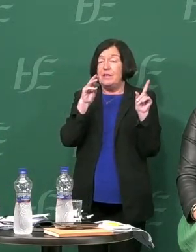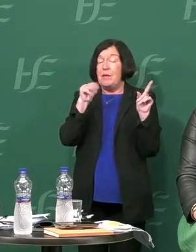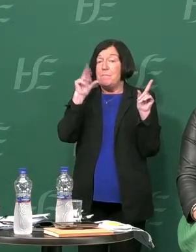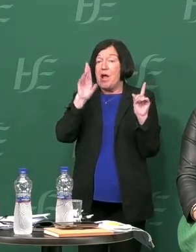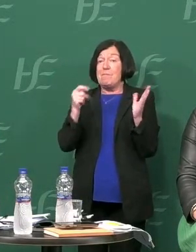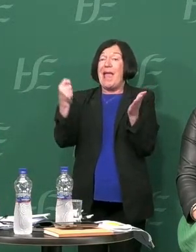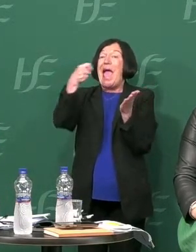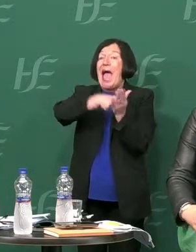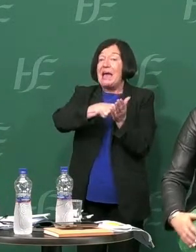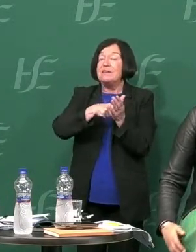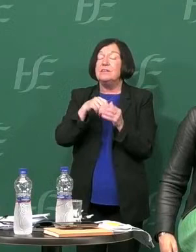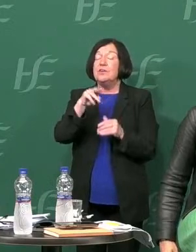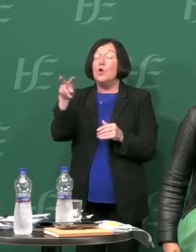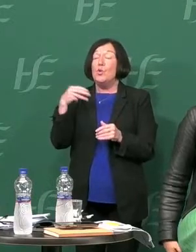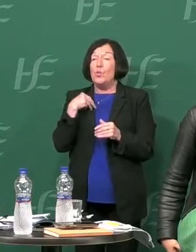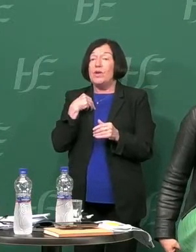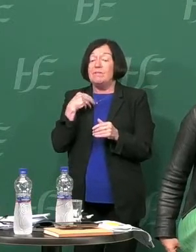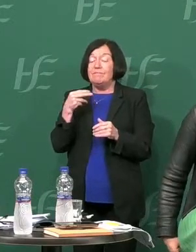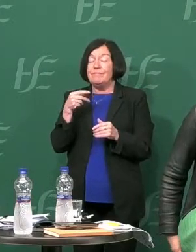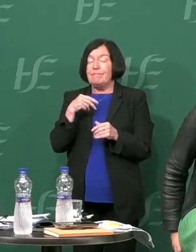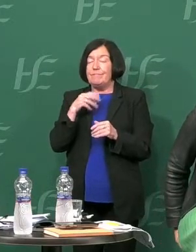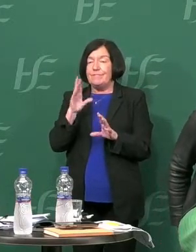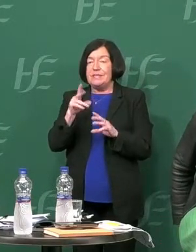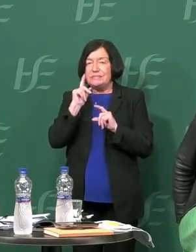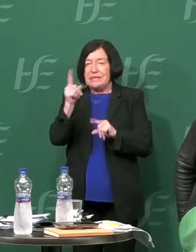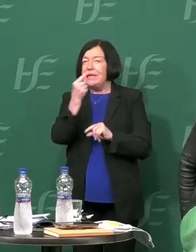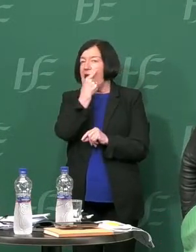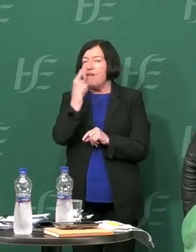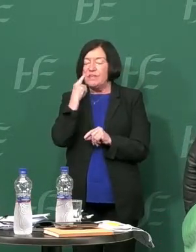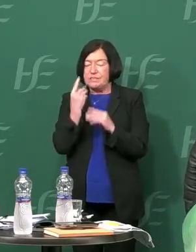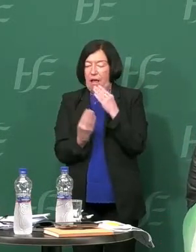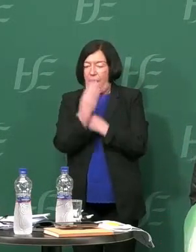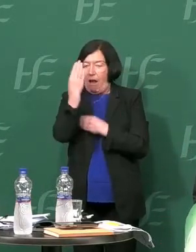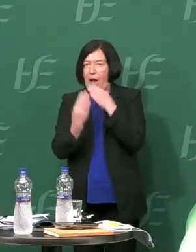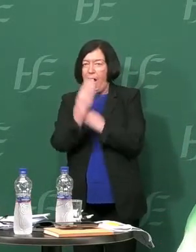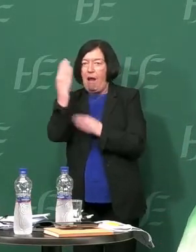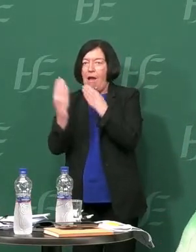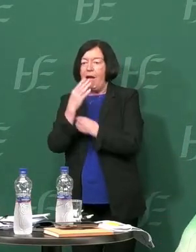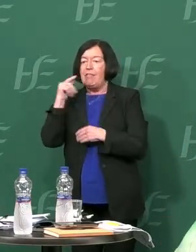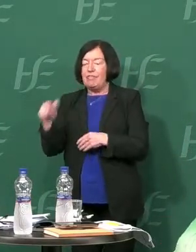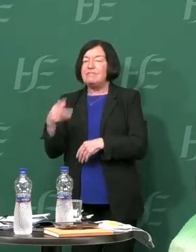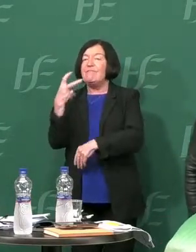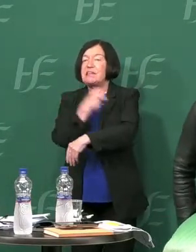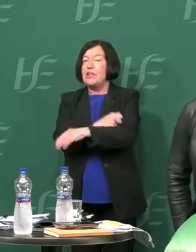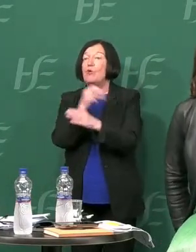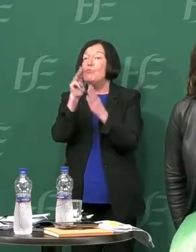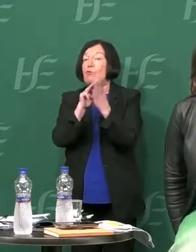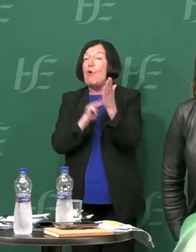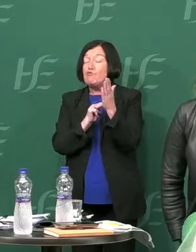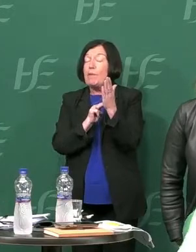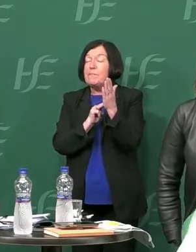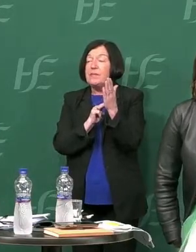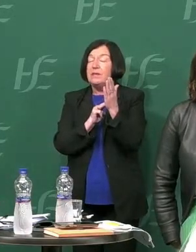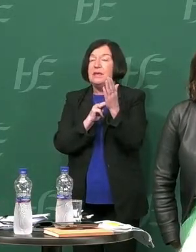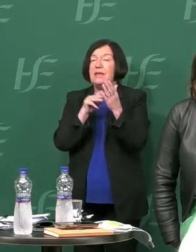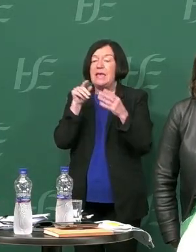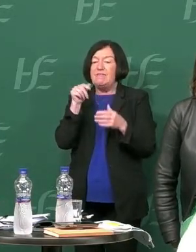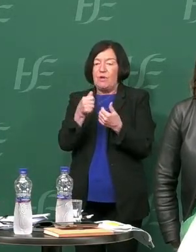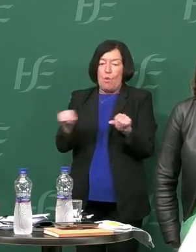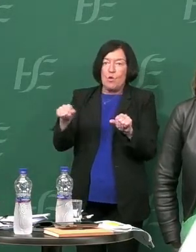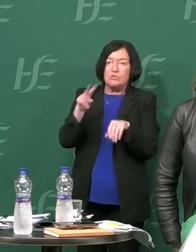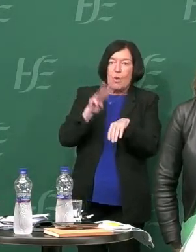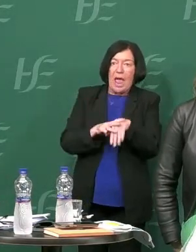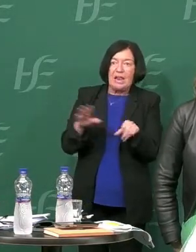to it, Orla. We've always seen evidence emerge as we've progressed through this vaccination programme around efficacy levels of